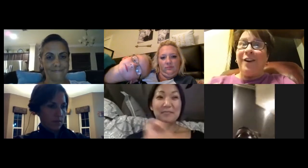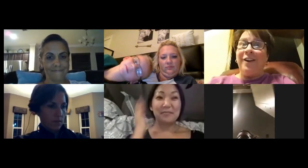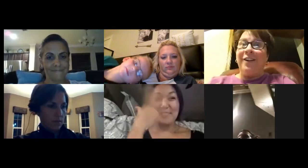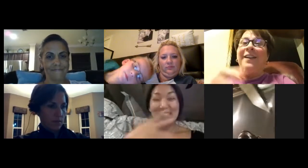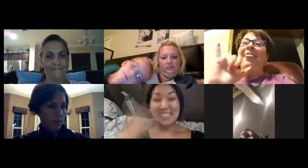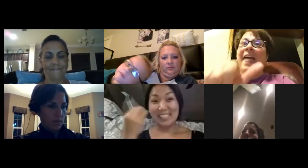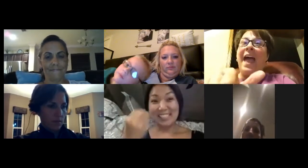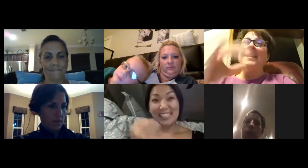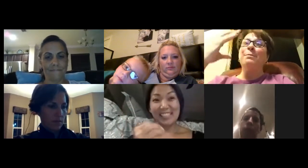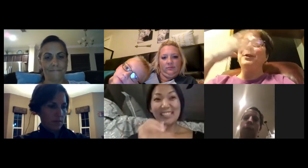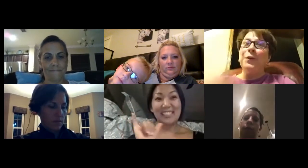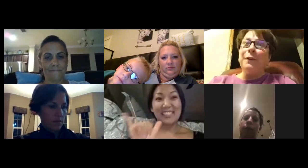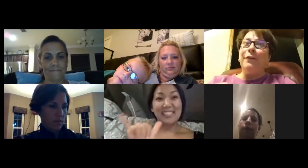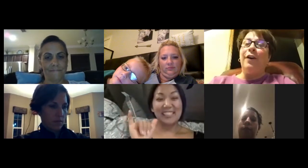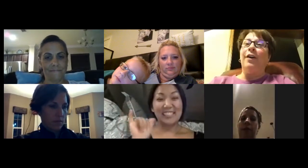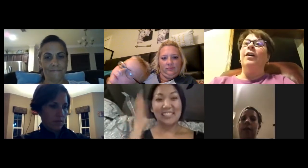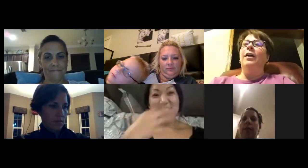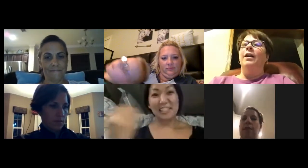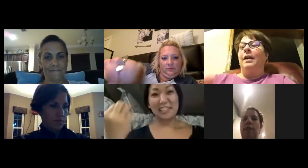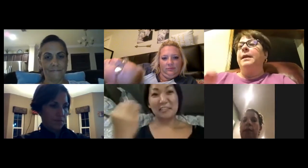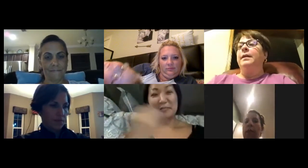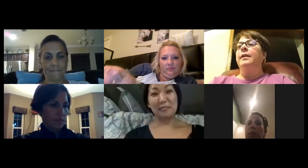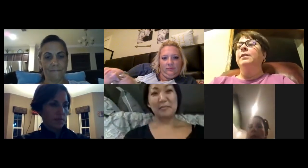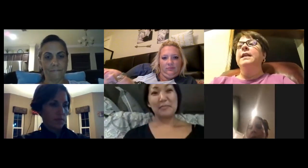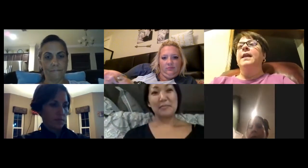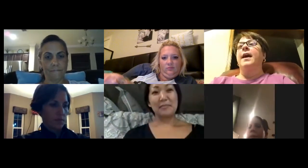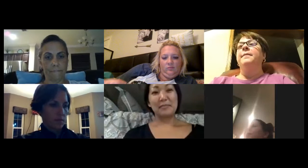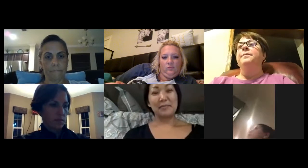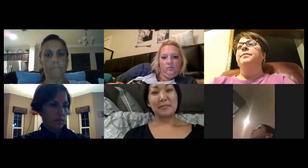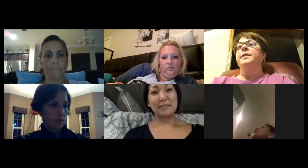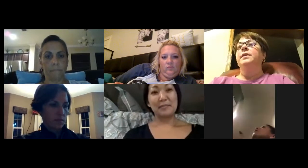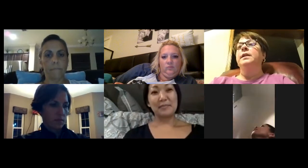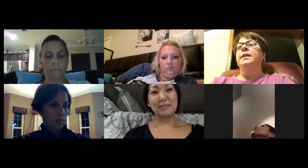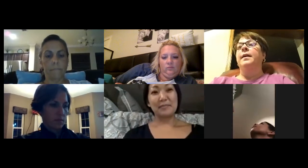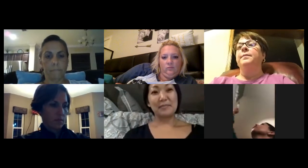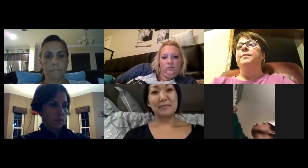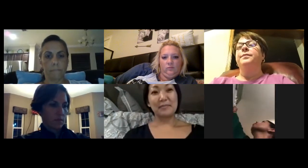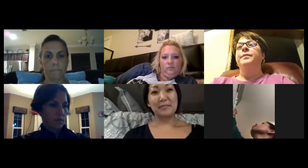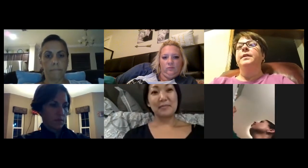beautiful. That is beautiful. I mean, they'll get that. They'll get that,